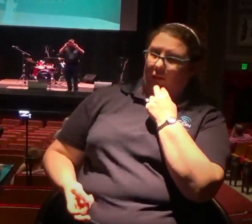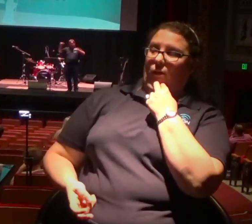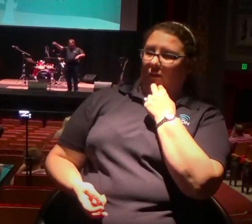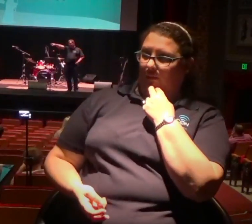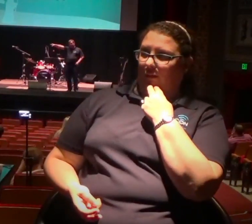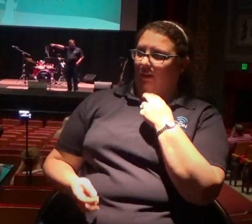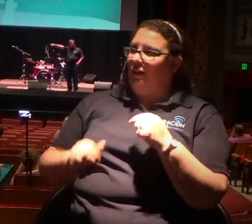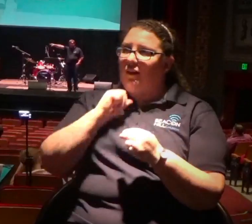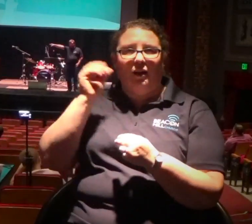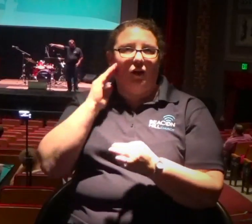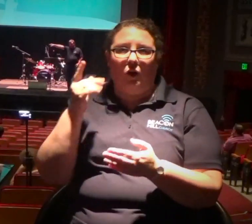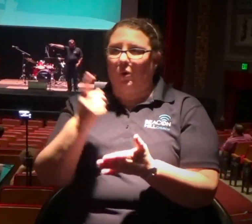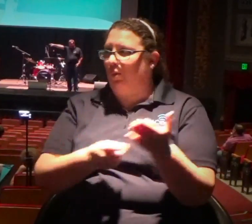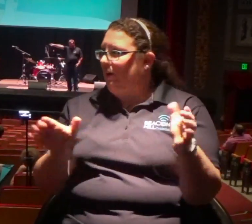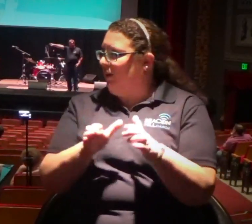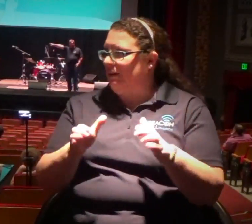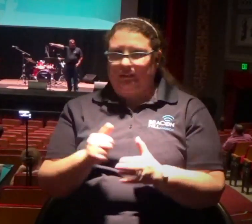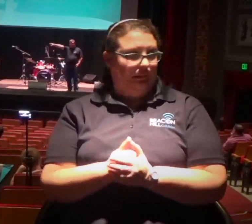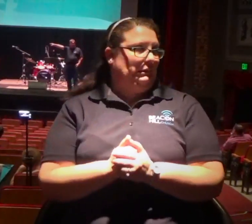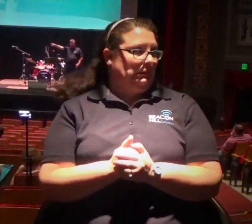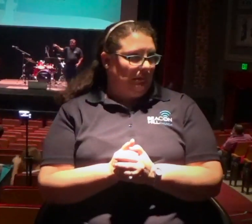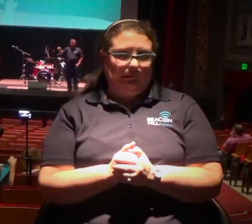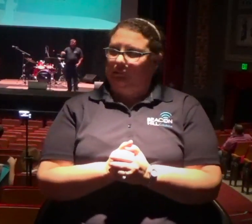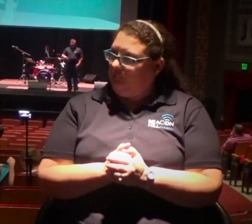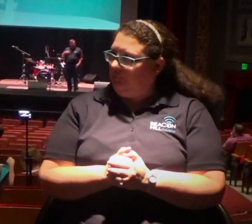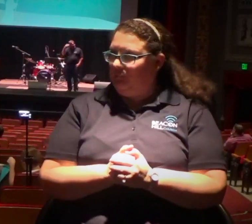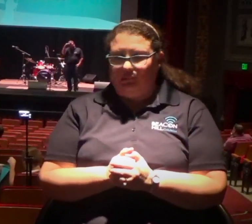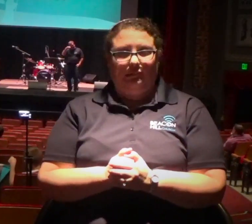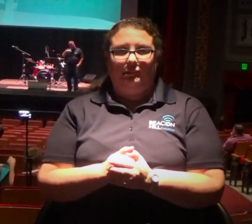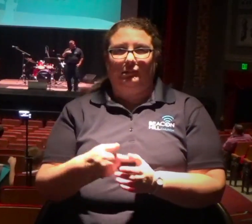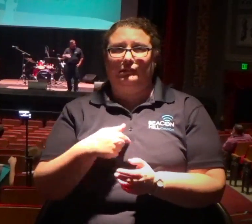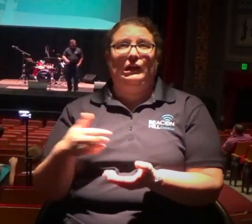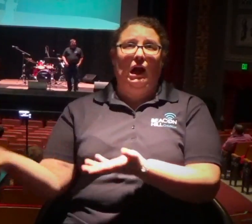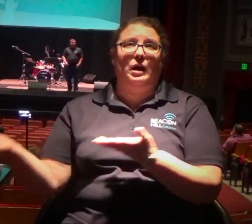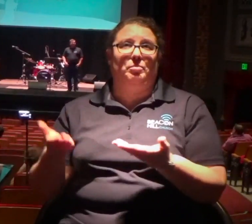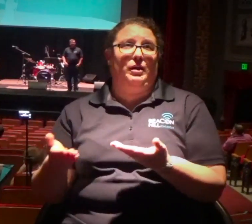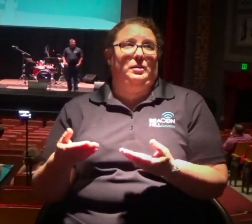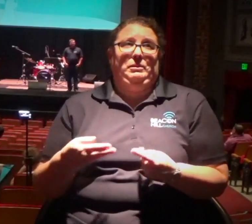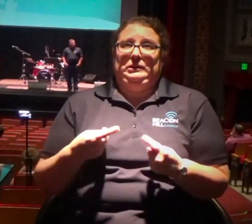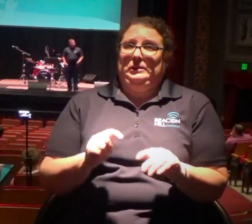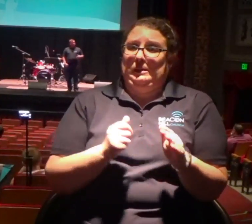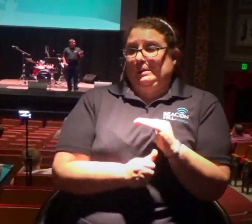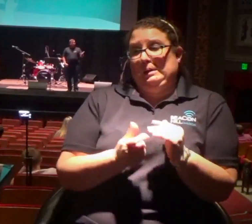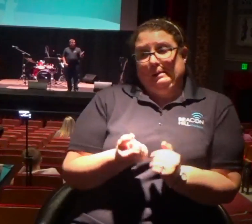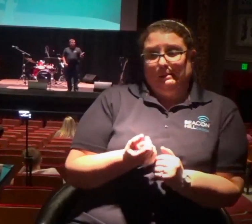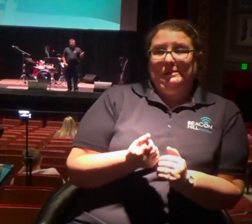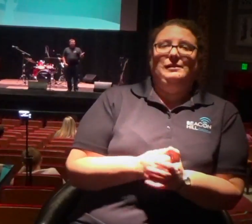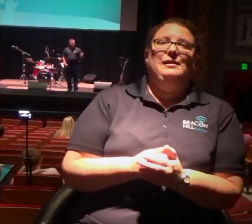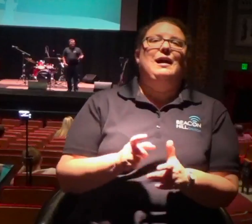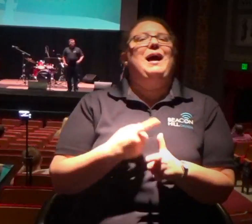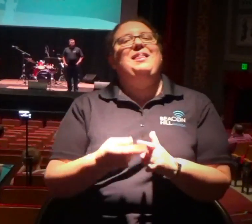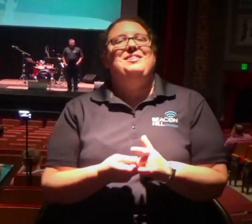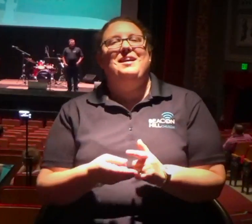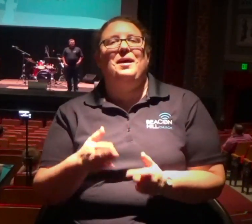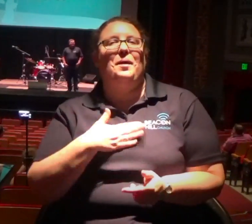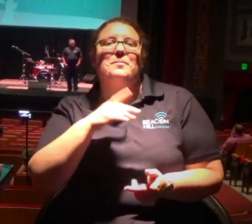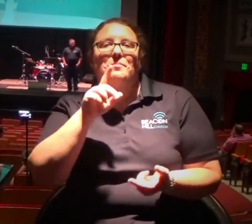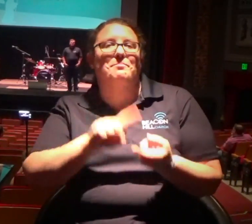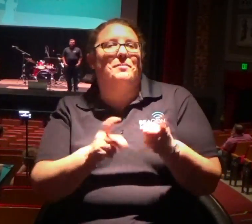like, you brought them, you know, preacher. And I'm like trying to hide a little bit. So then Wilder, my friend, he gets a